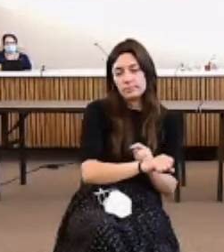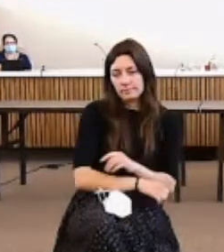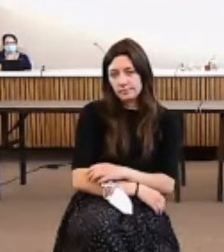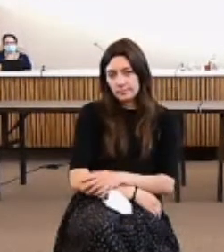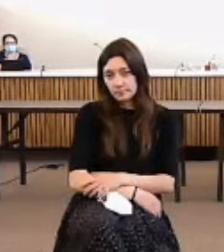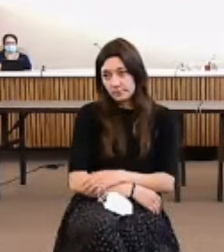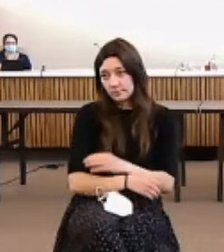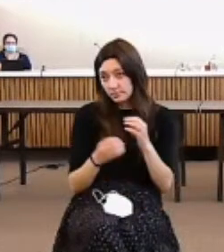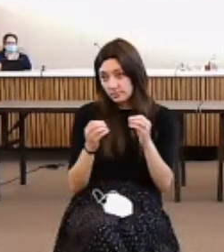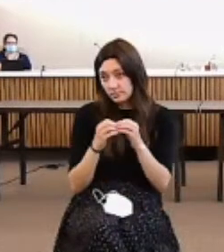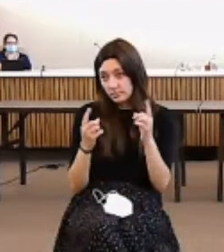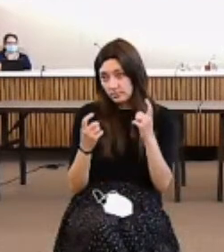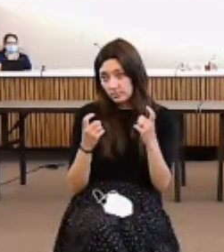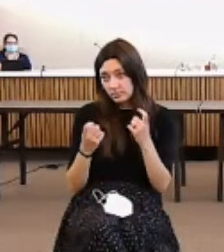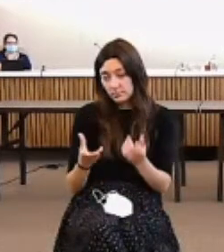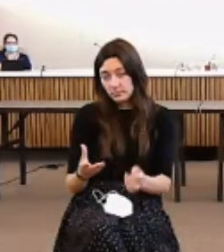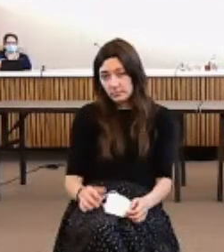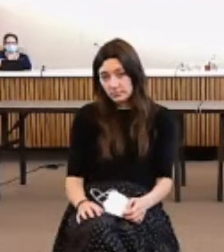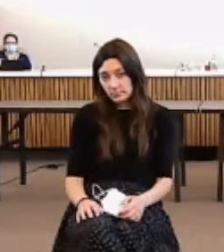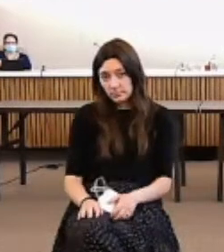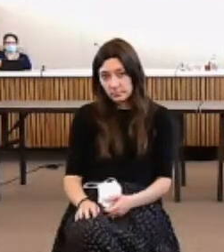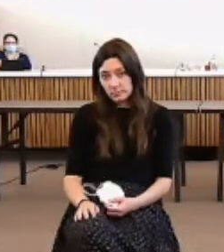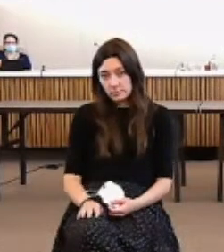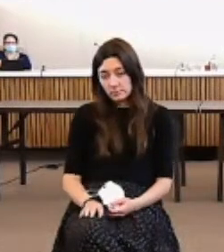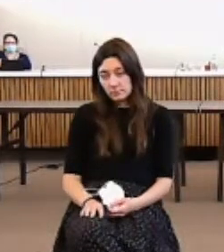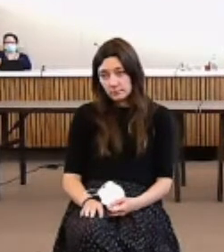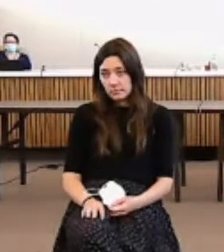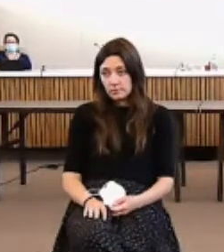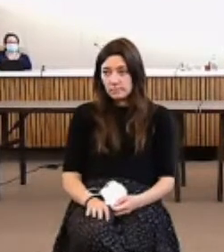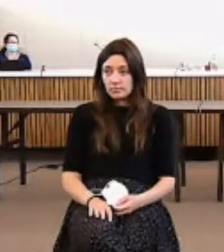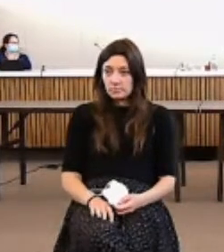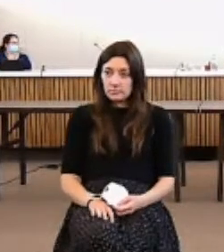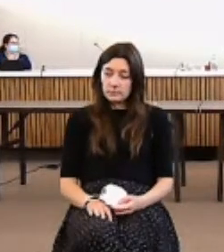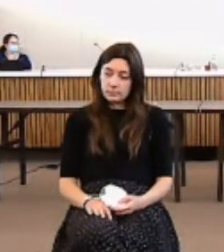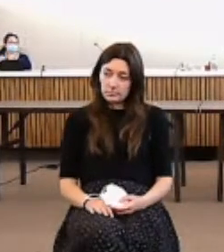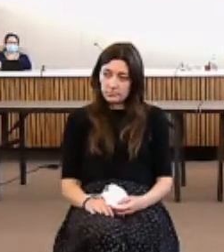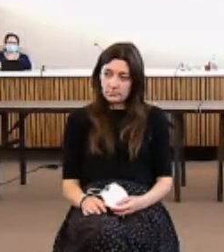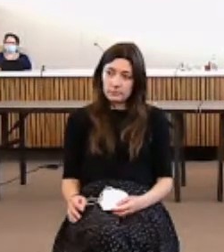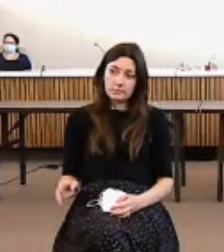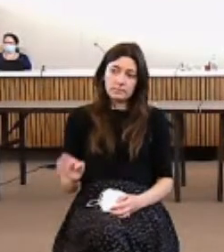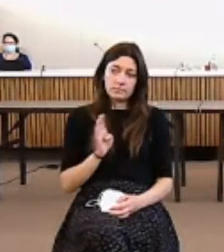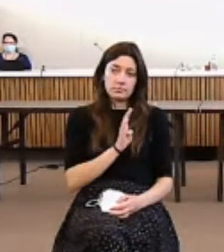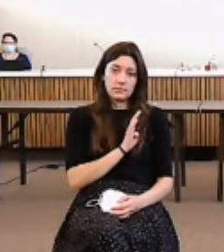Any other questions from the town board before I throw it open to the public?